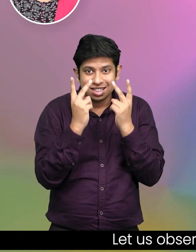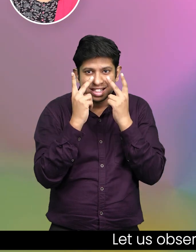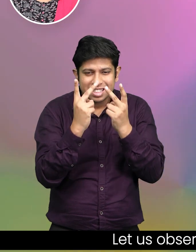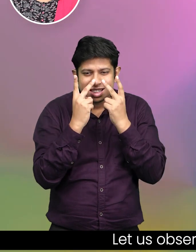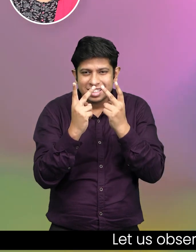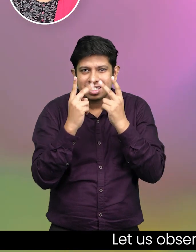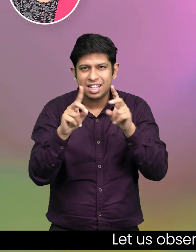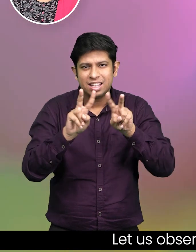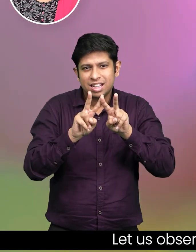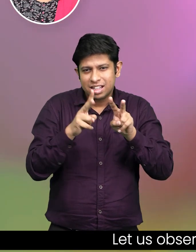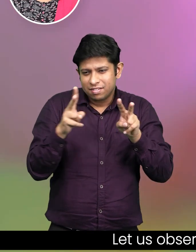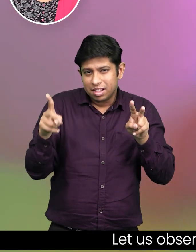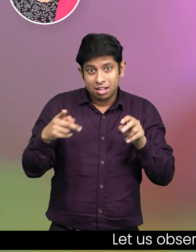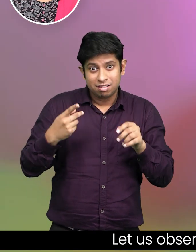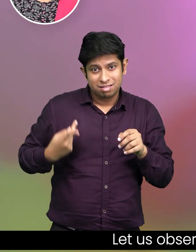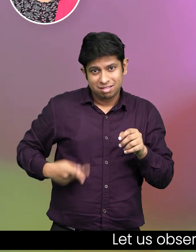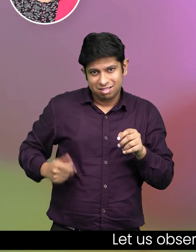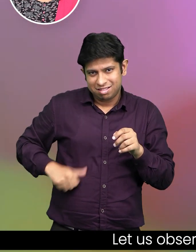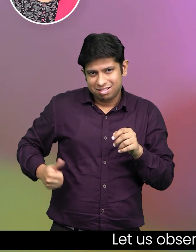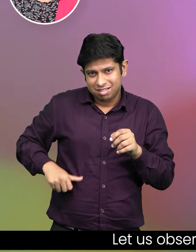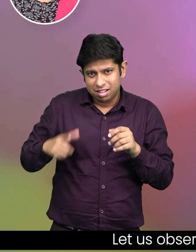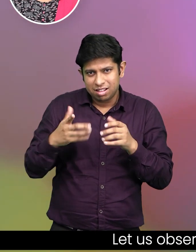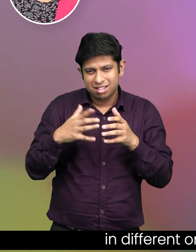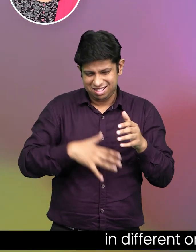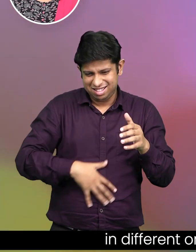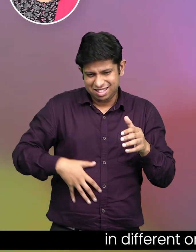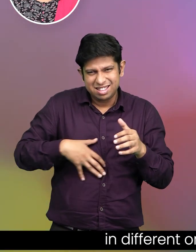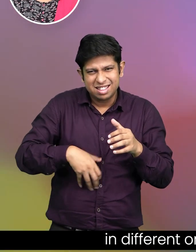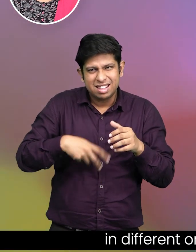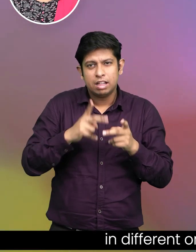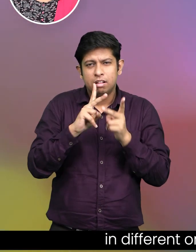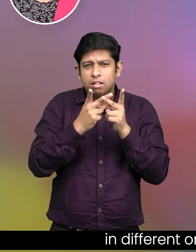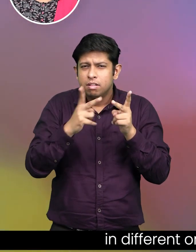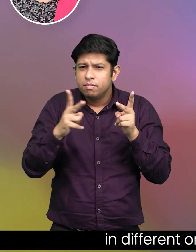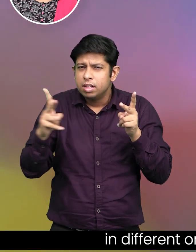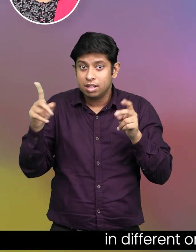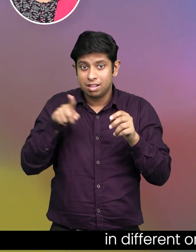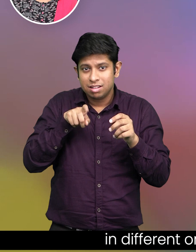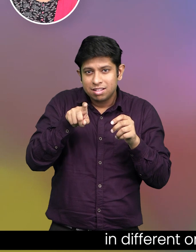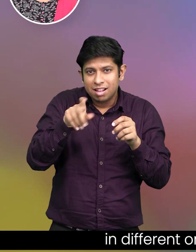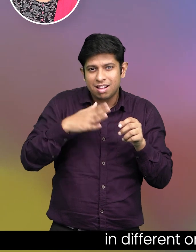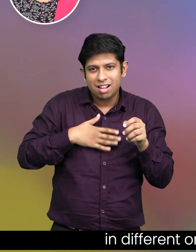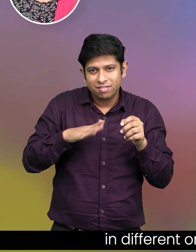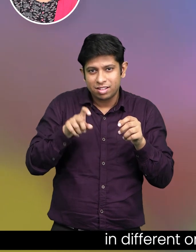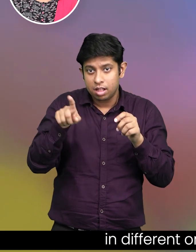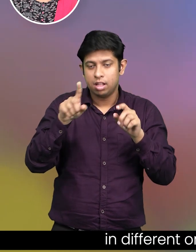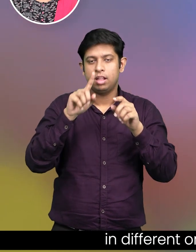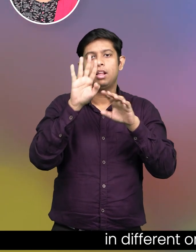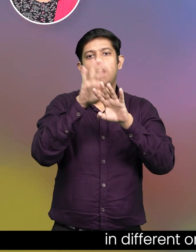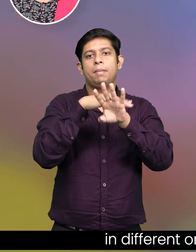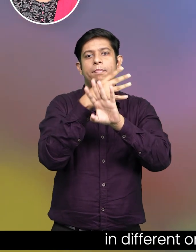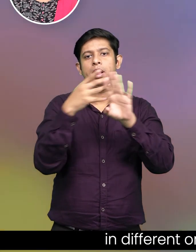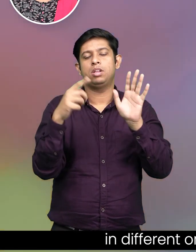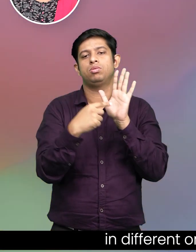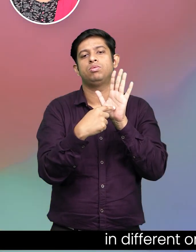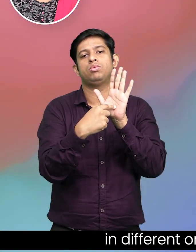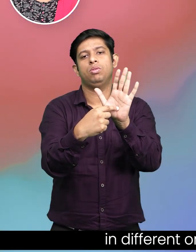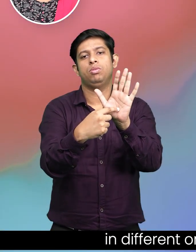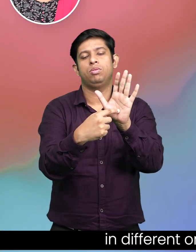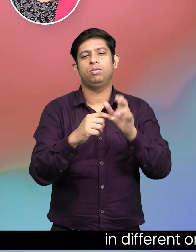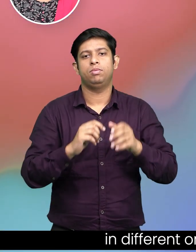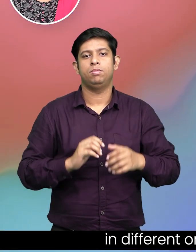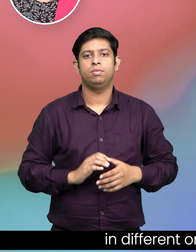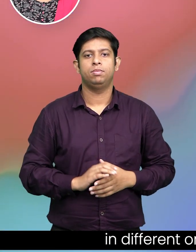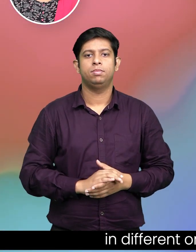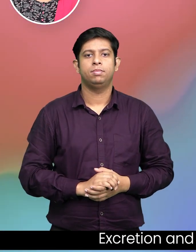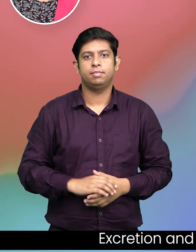Let's observe the different excretory organs in different organisms in the table shown here.